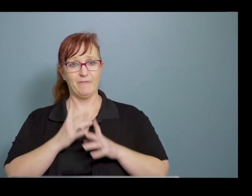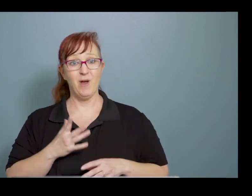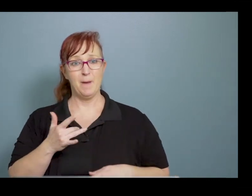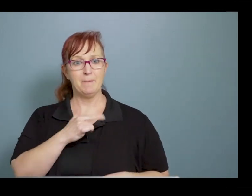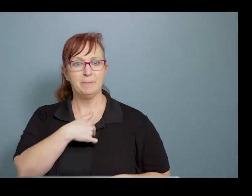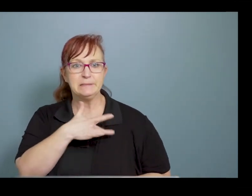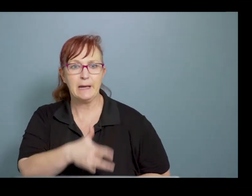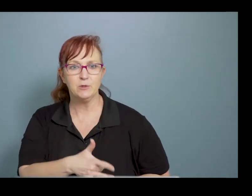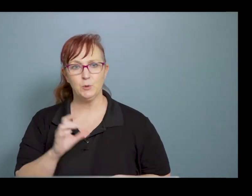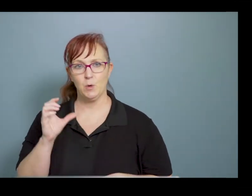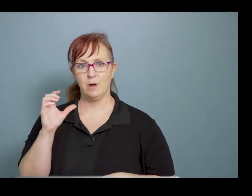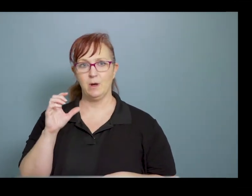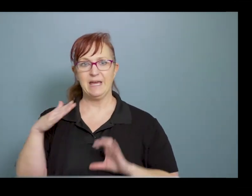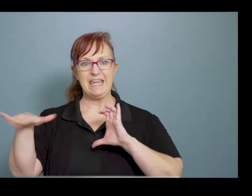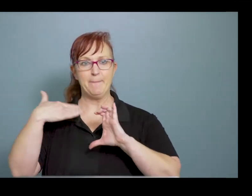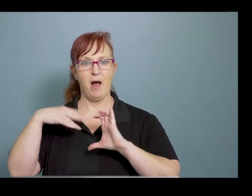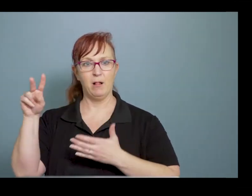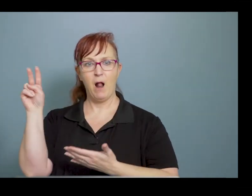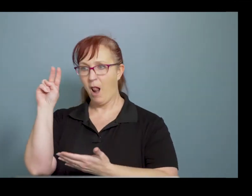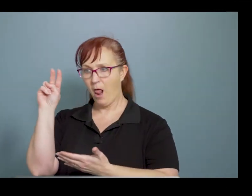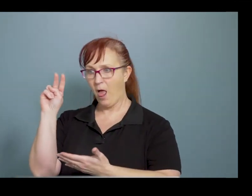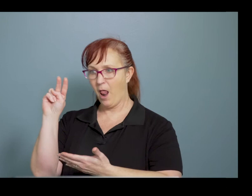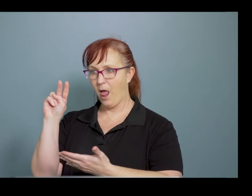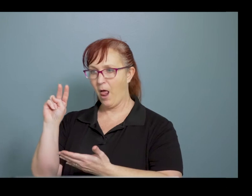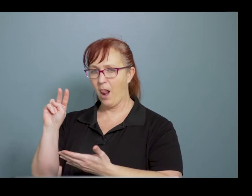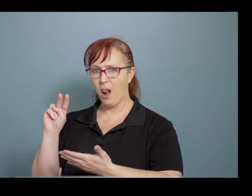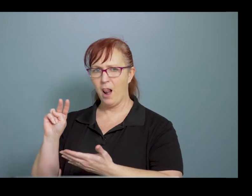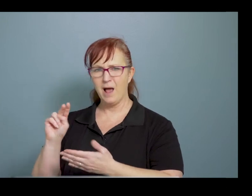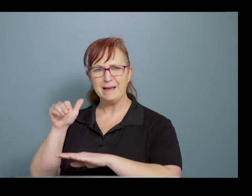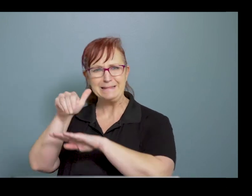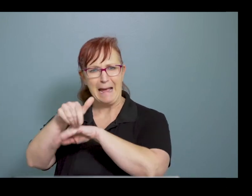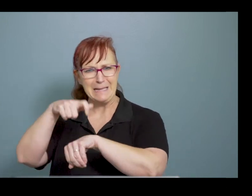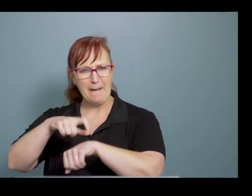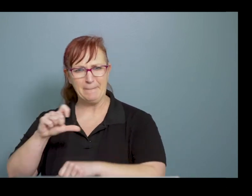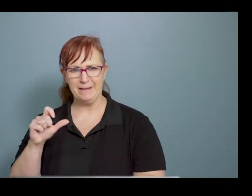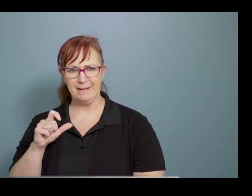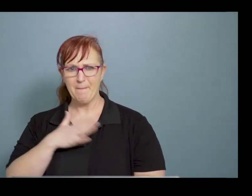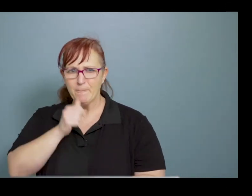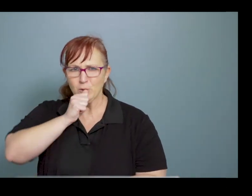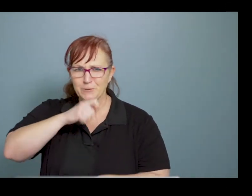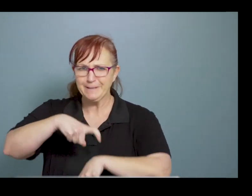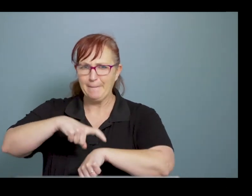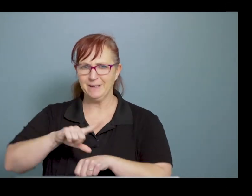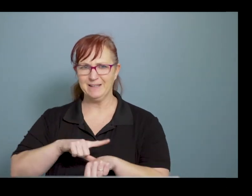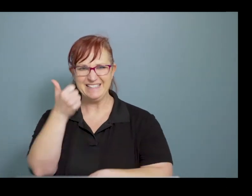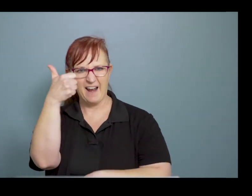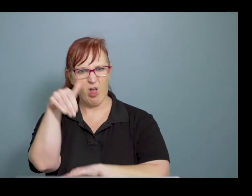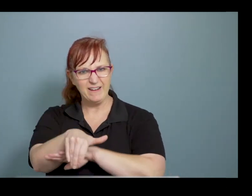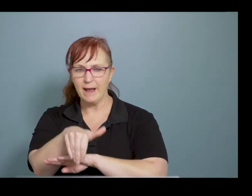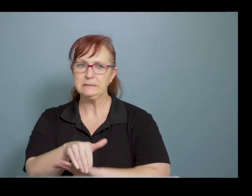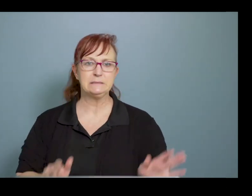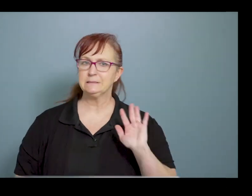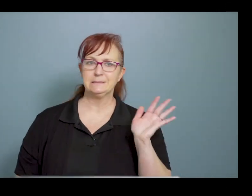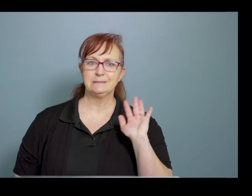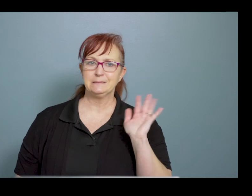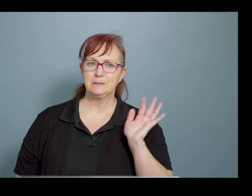o'clock at night, then I think that that's the expectation for me as an employee. And so being mindful of those